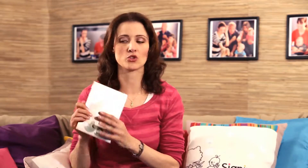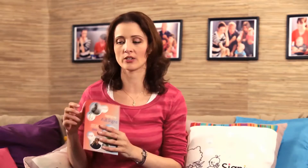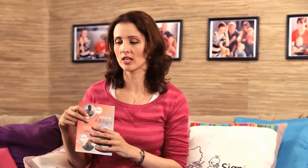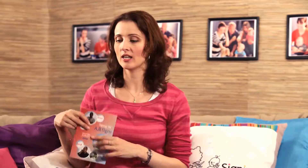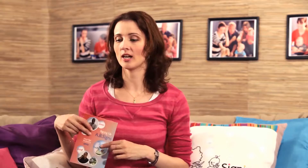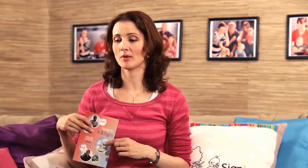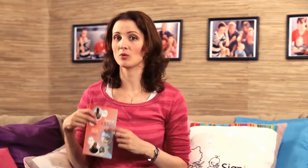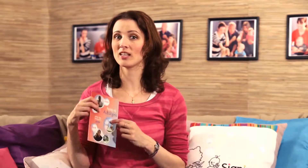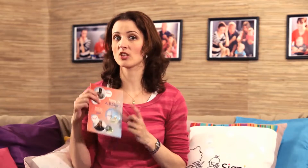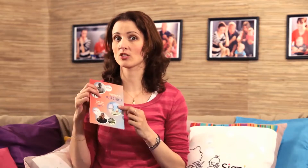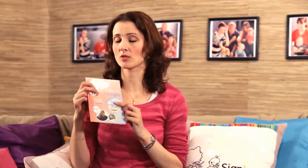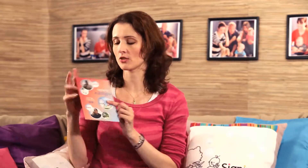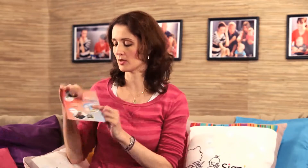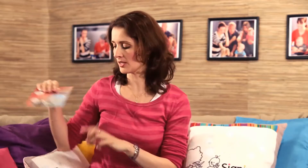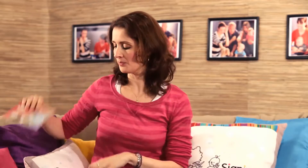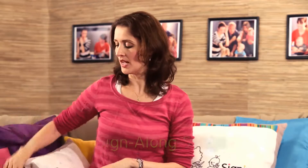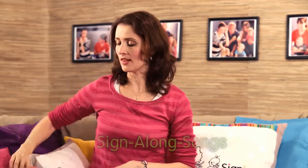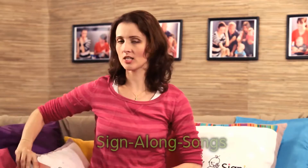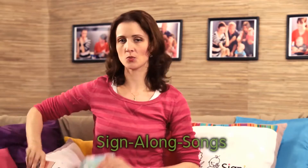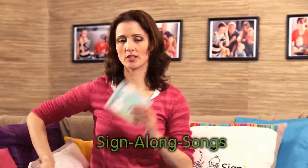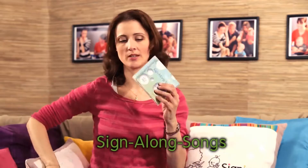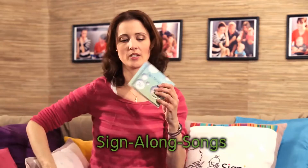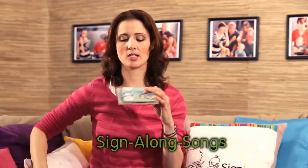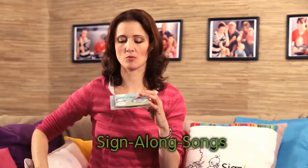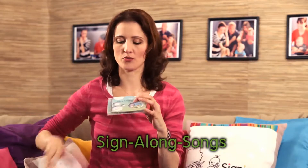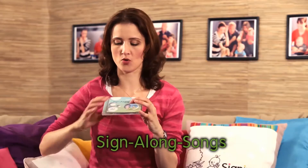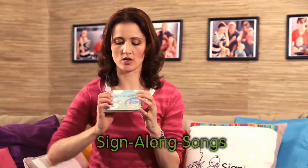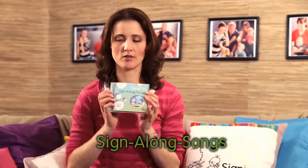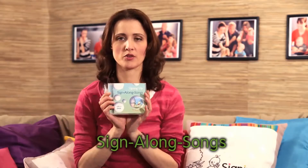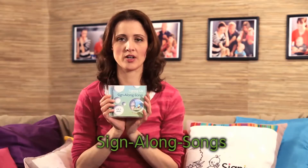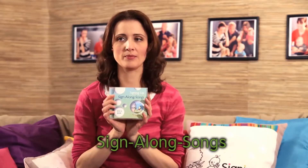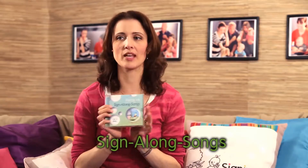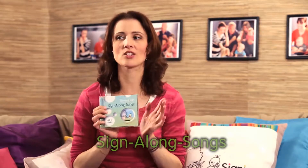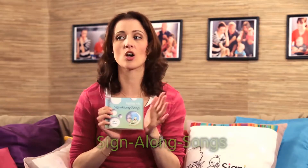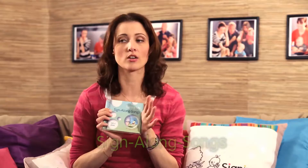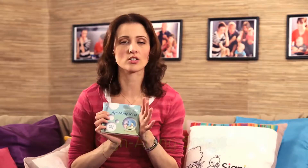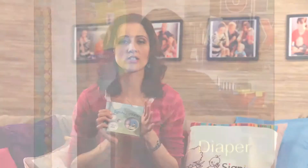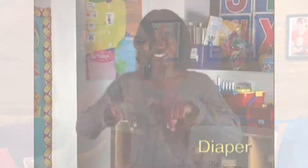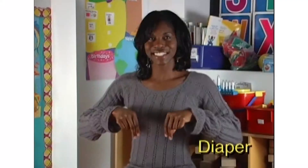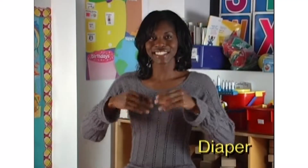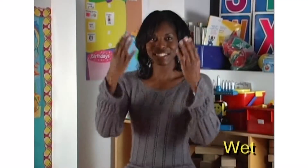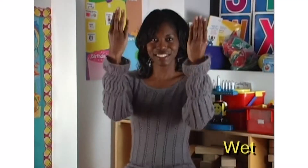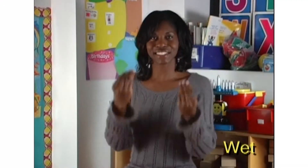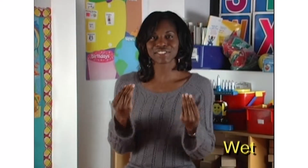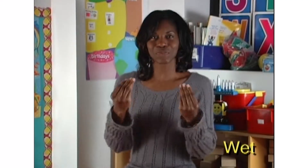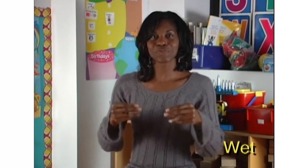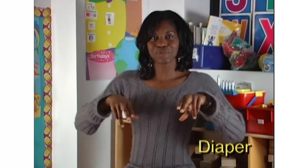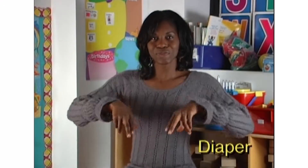child, and they will actually learn some signs from this. This one is a little bit more for fun. It's songs. It's a day in the life of baby. Starts with good